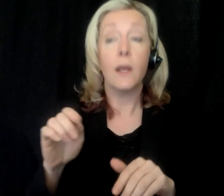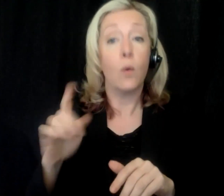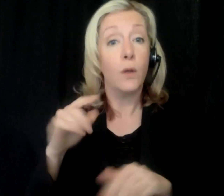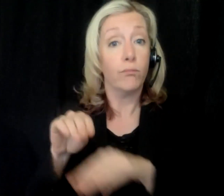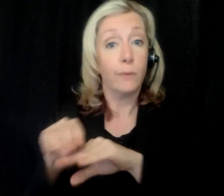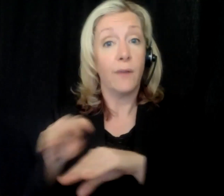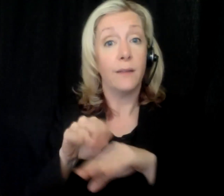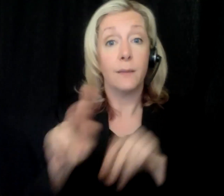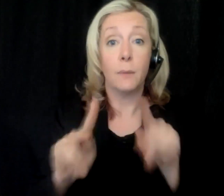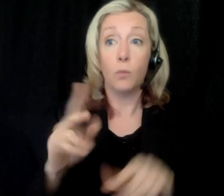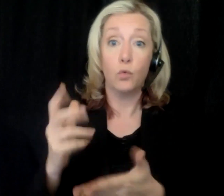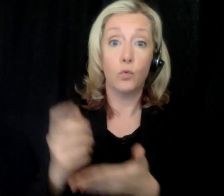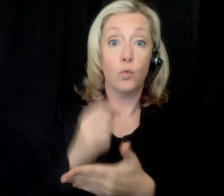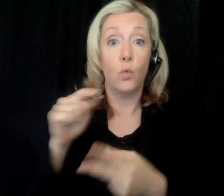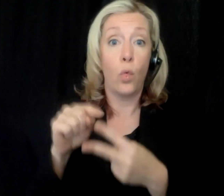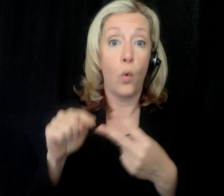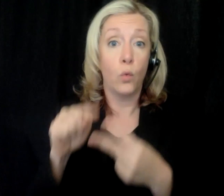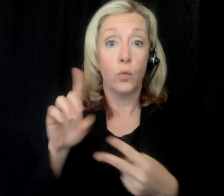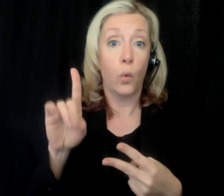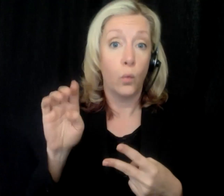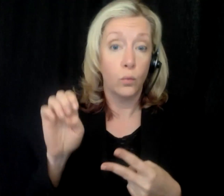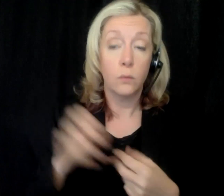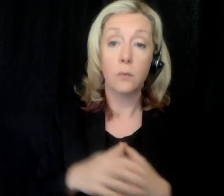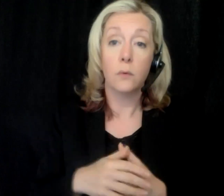codes. Secondly,